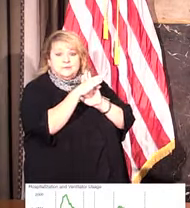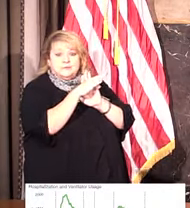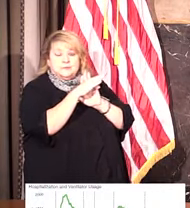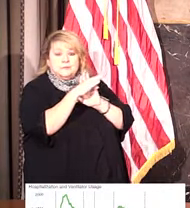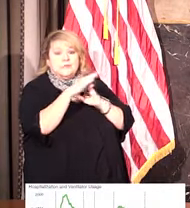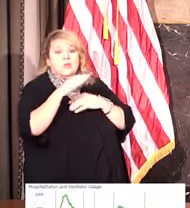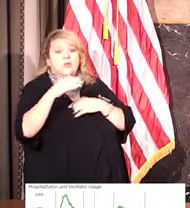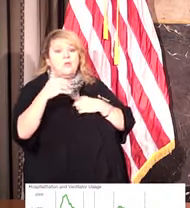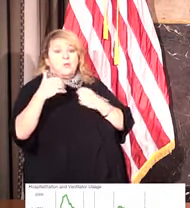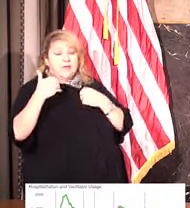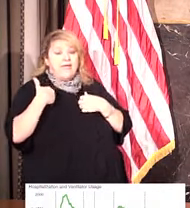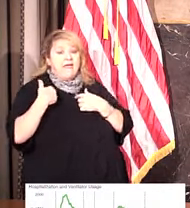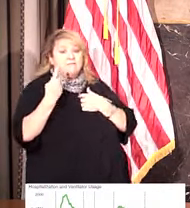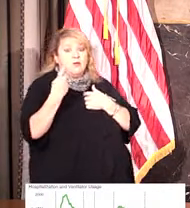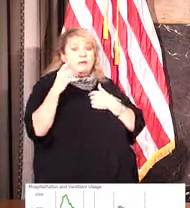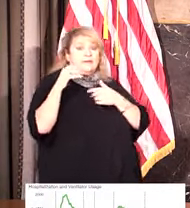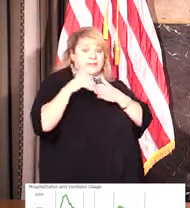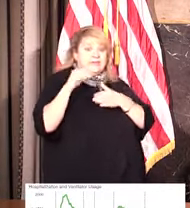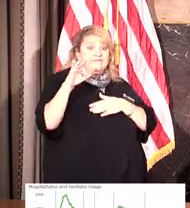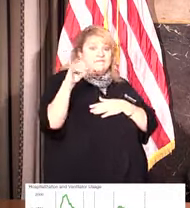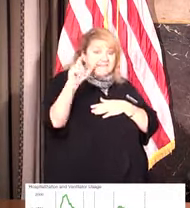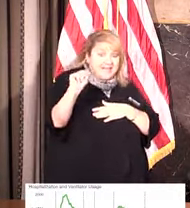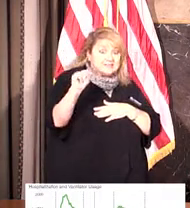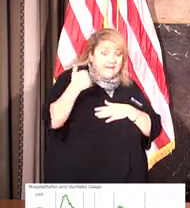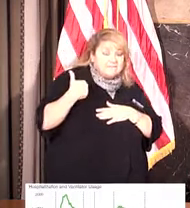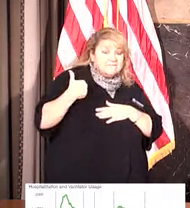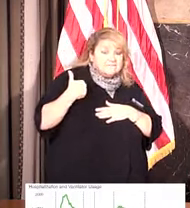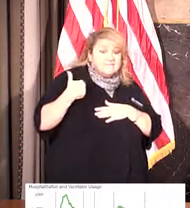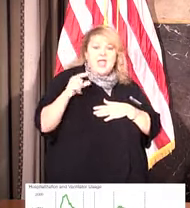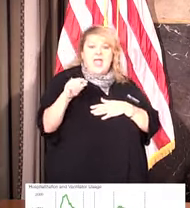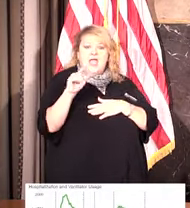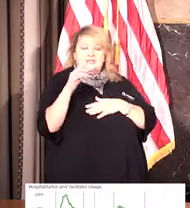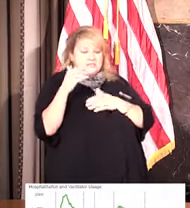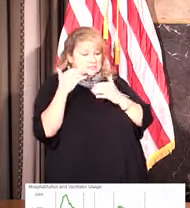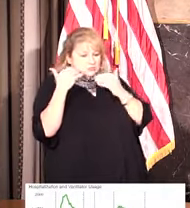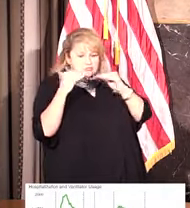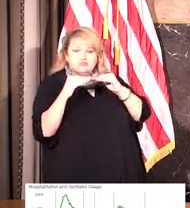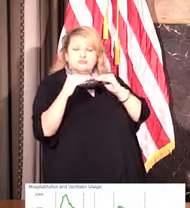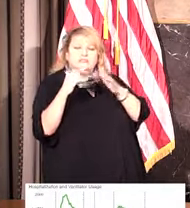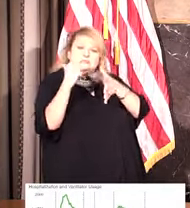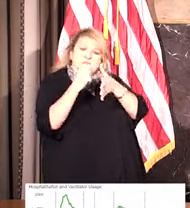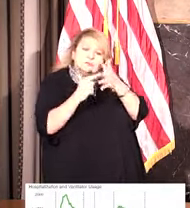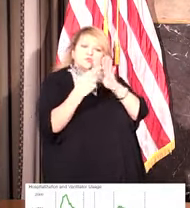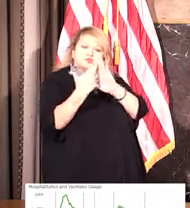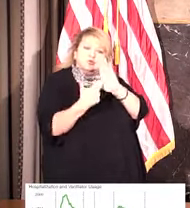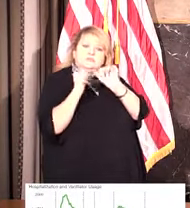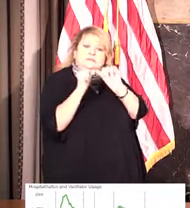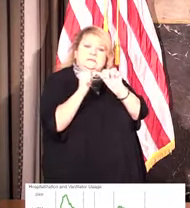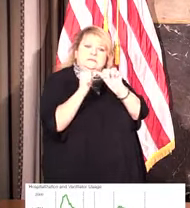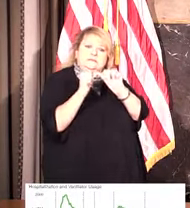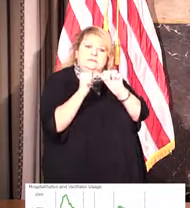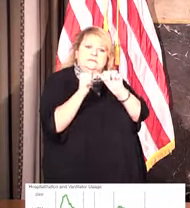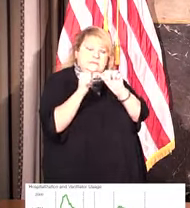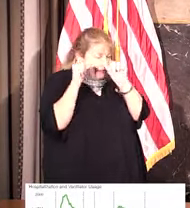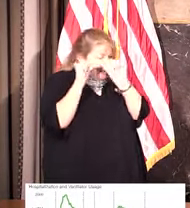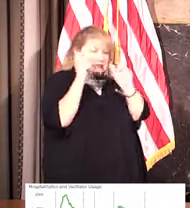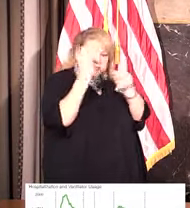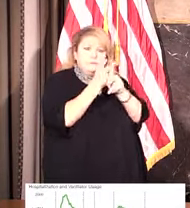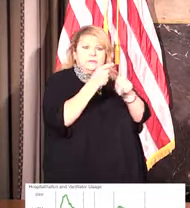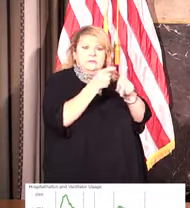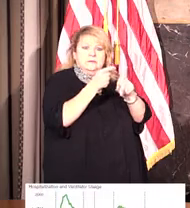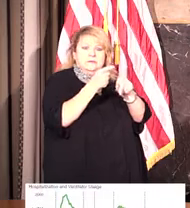as well, and the mitigation measures remain in place and the restrictions remain in place, that's why I believe we